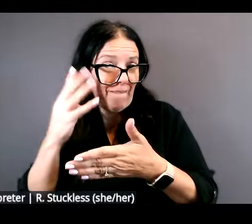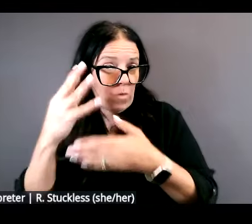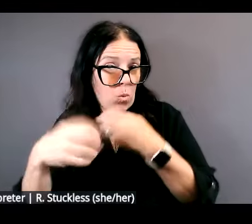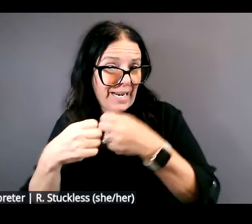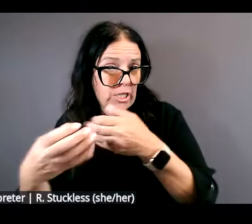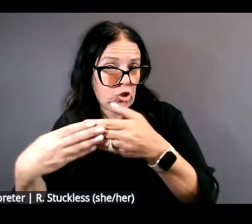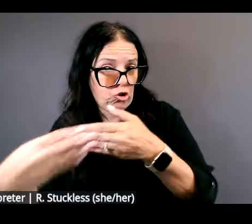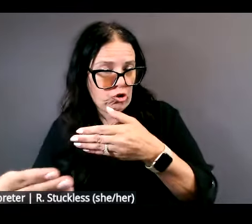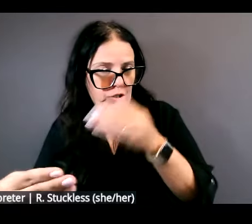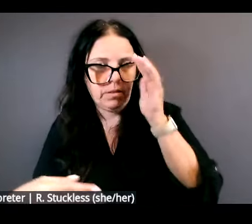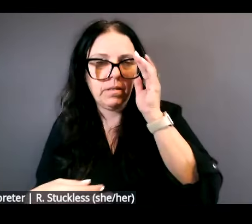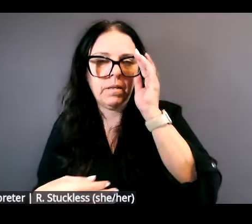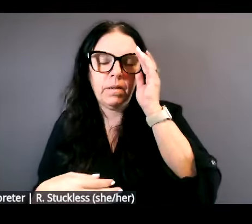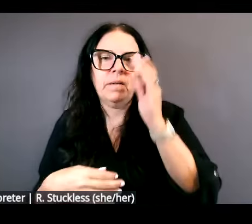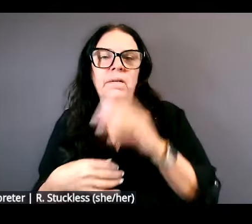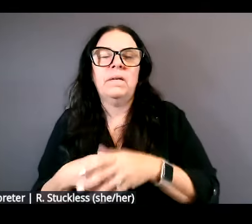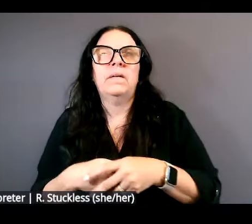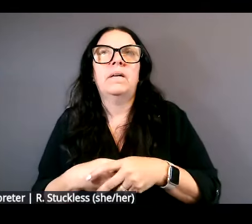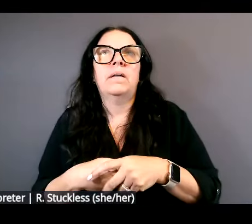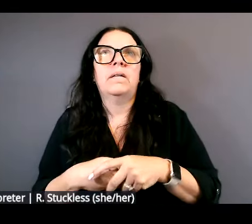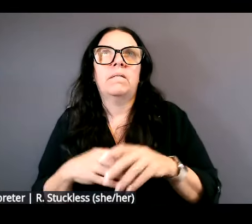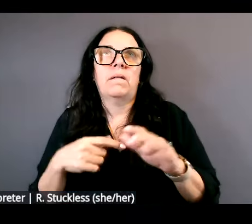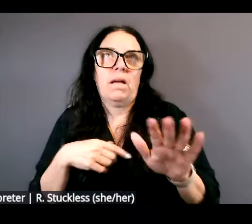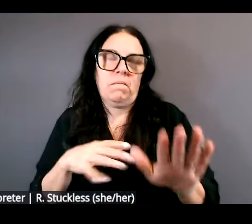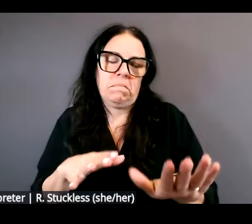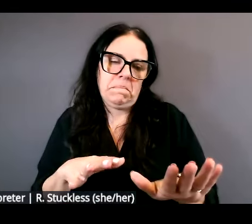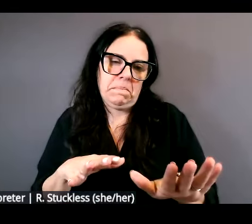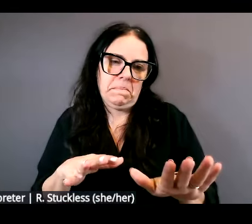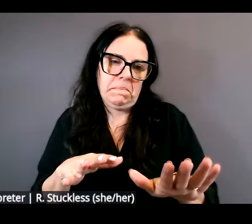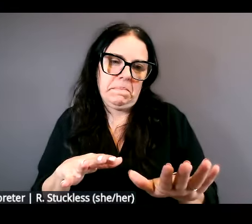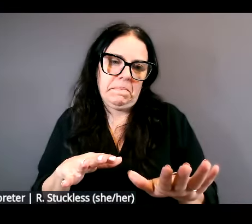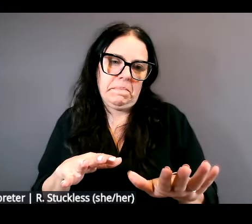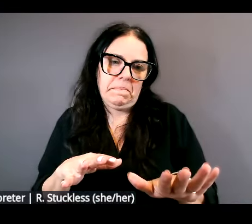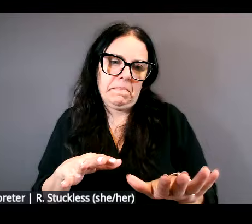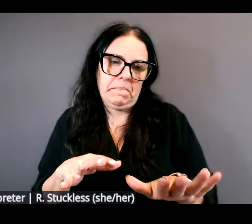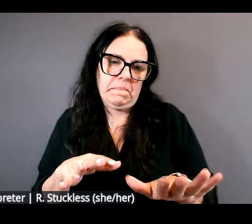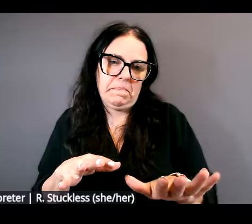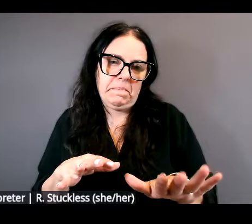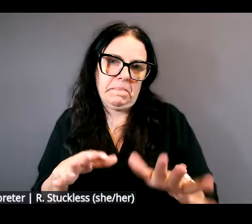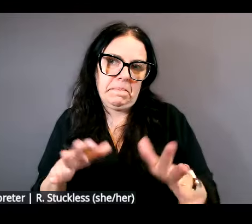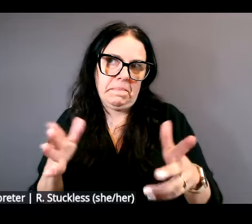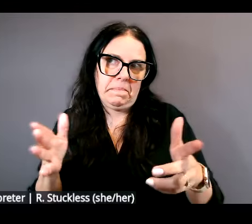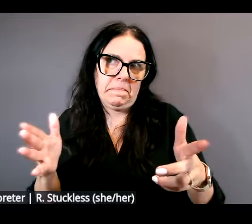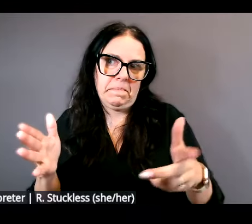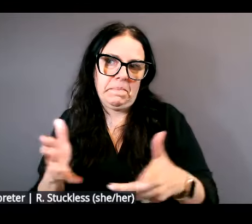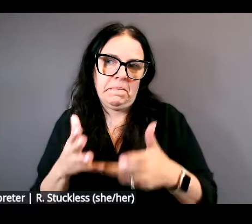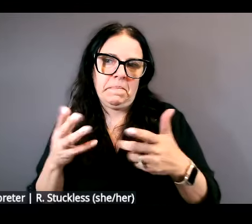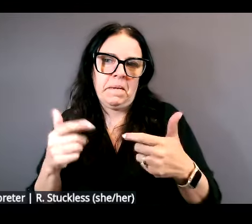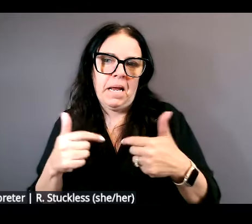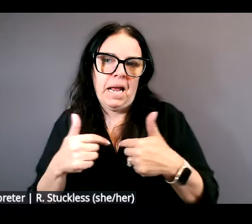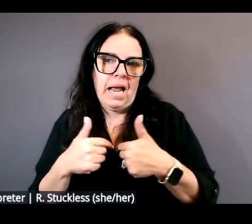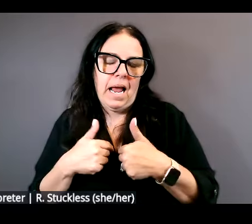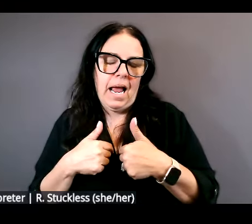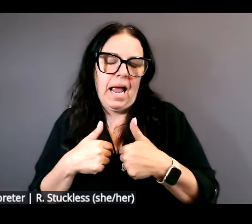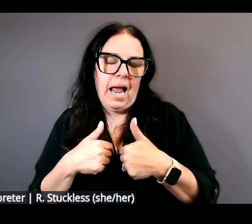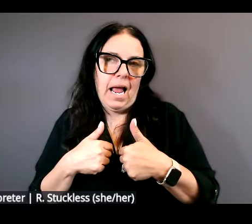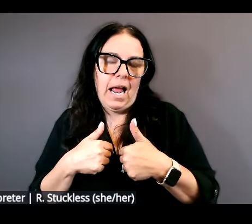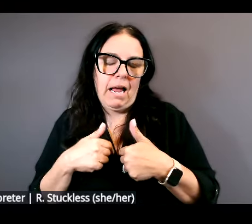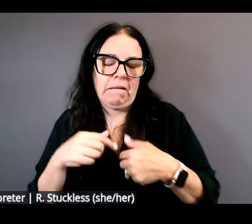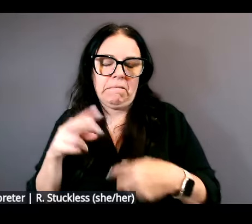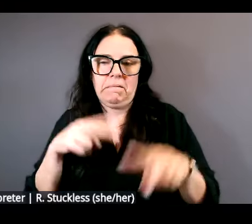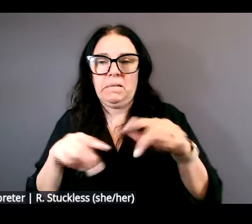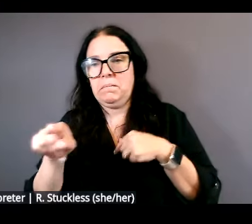this is, I will say, I will back up. I'm not aware of a time when the board has had this type of complaint. I'm kind of looking at Mr.